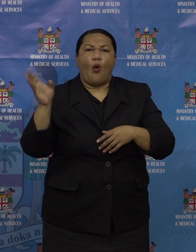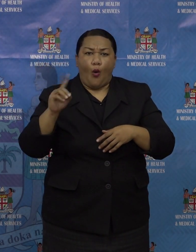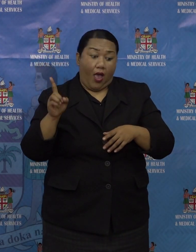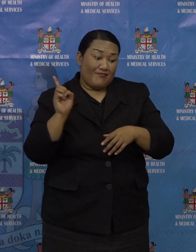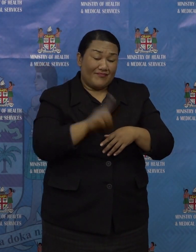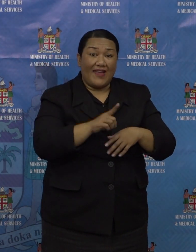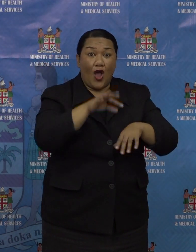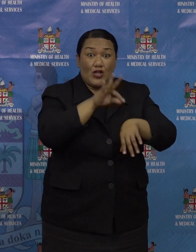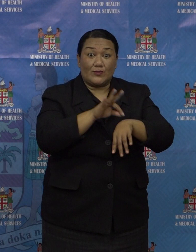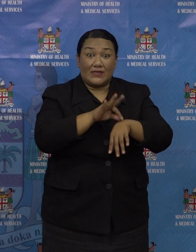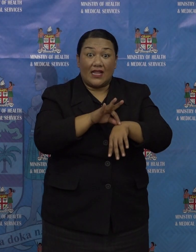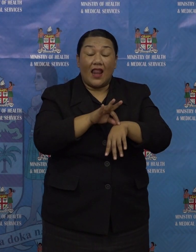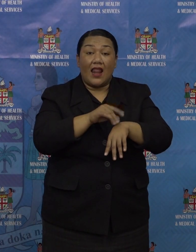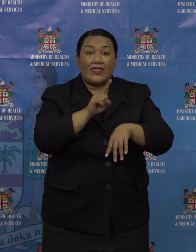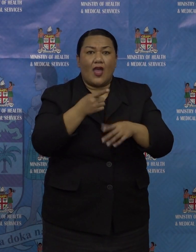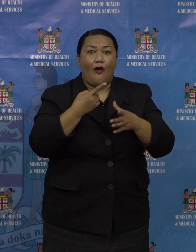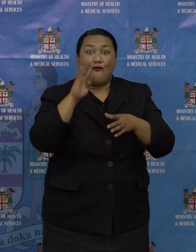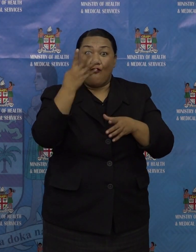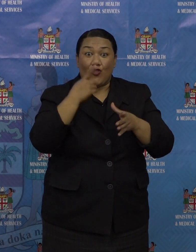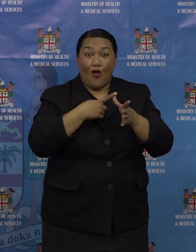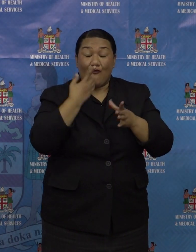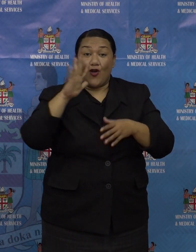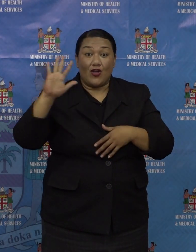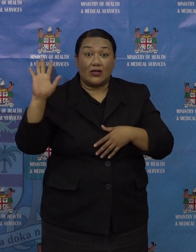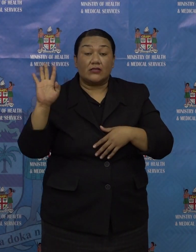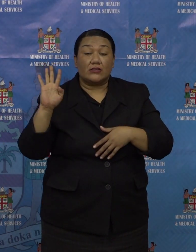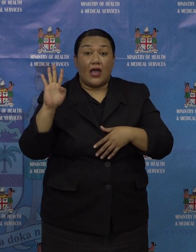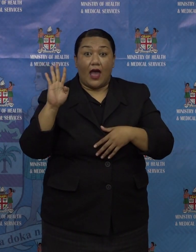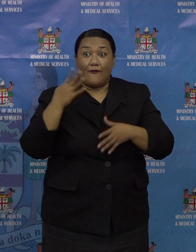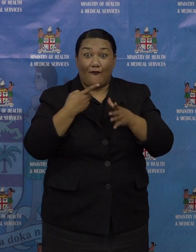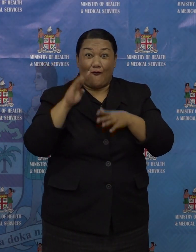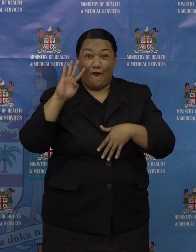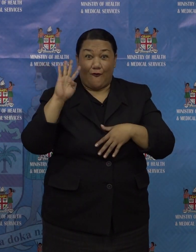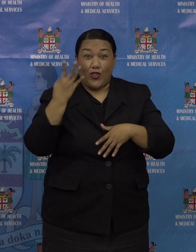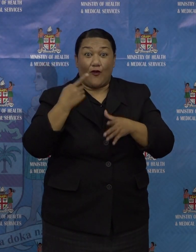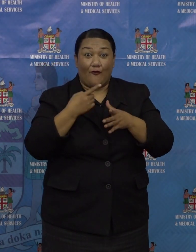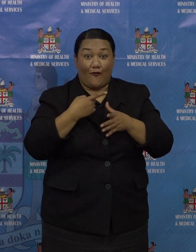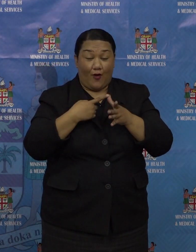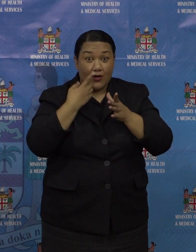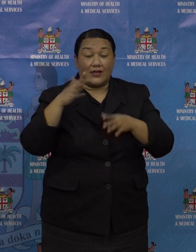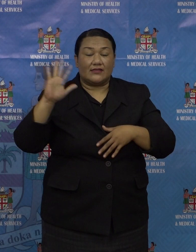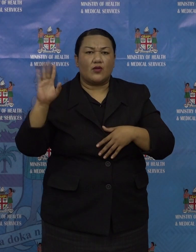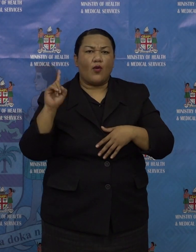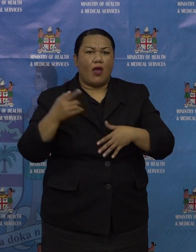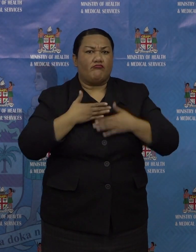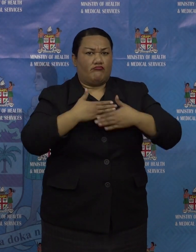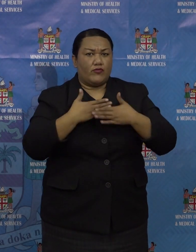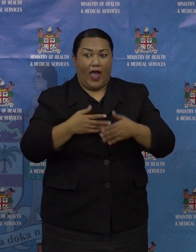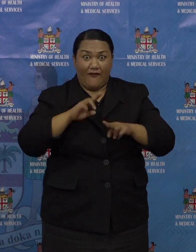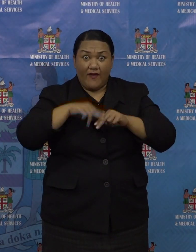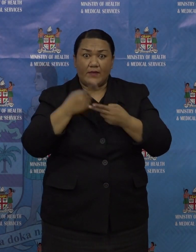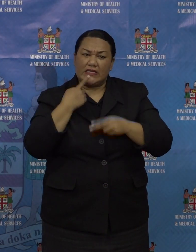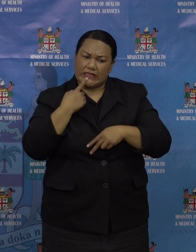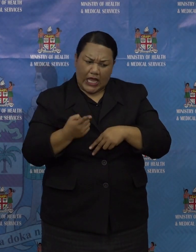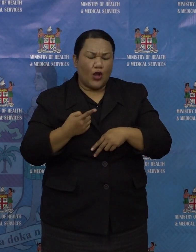on the 4th of August in severe respiratory distress. His family reported that he had cough, fever, and shortness